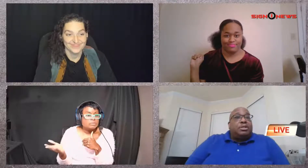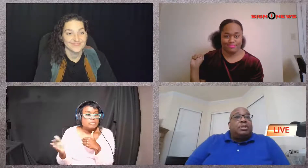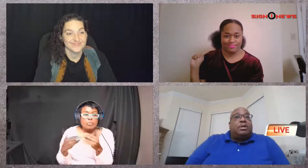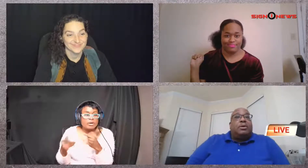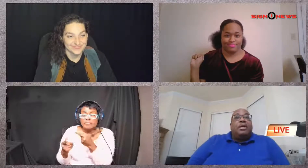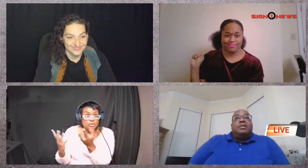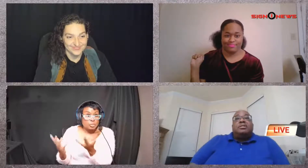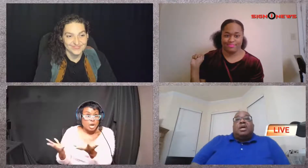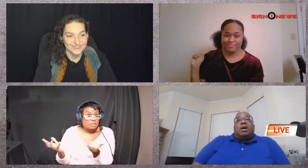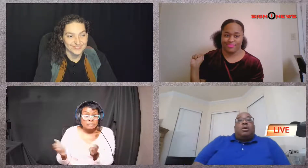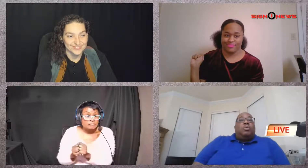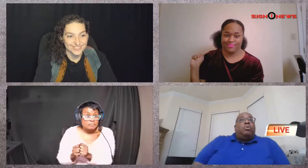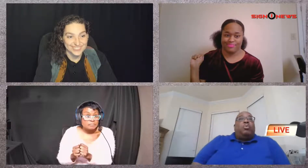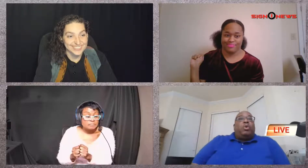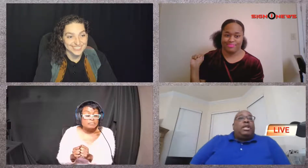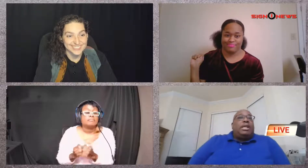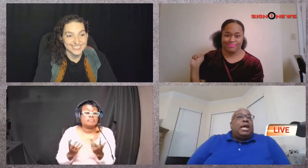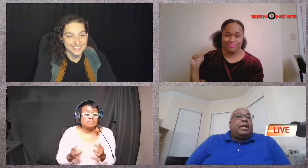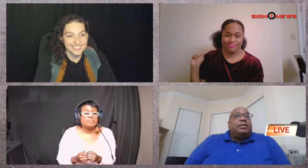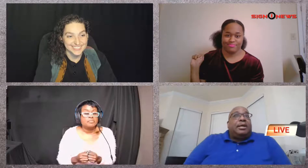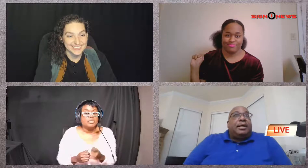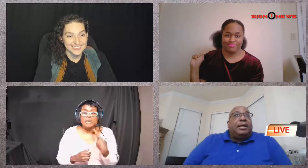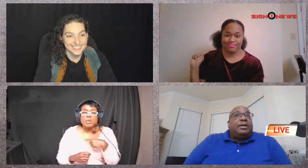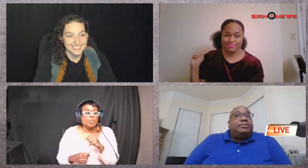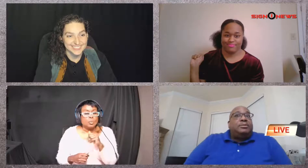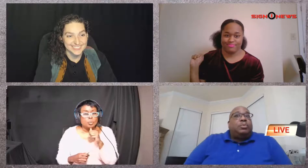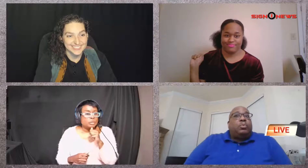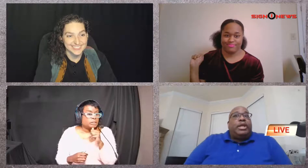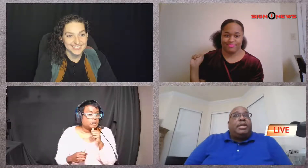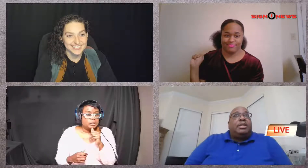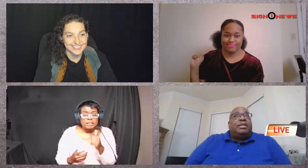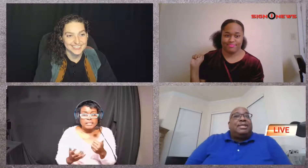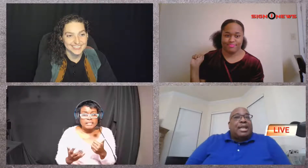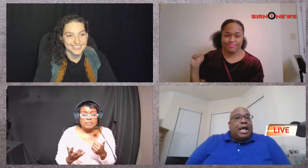whatever she wants to do. So we did not